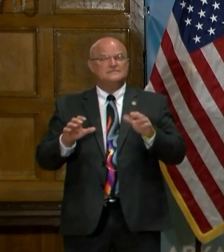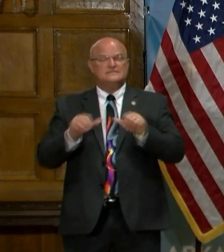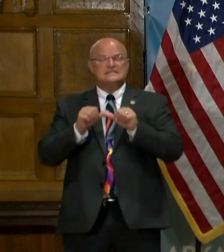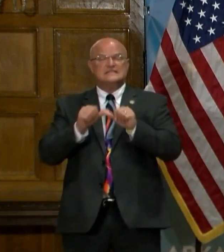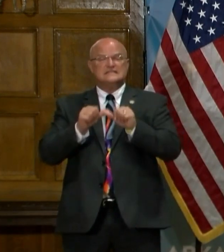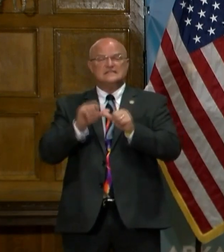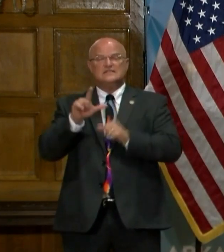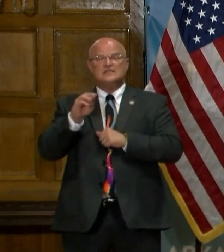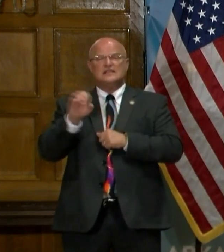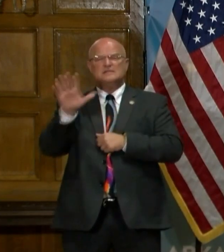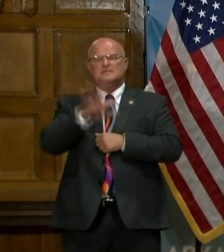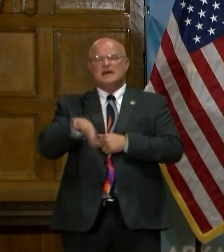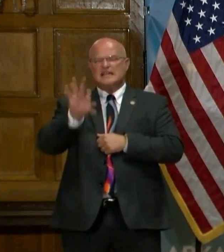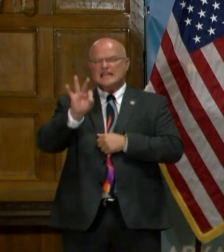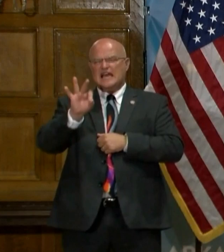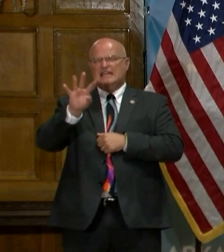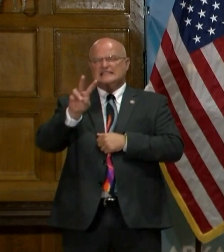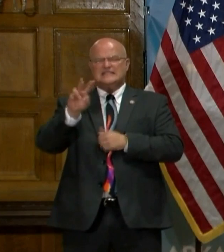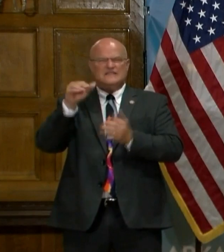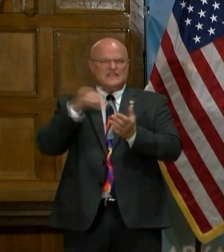continued claims came in about